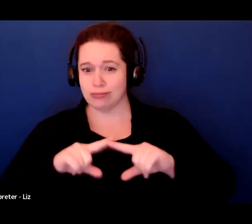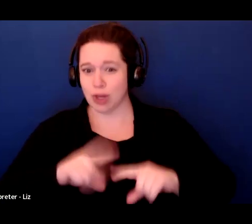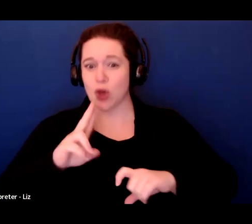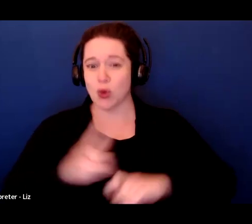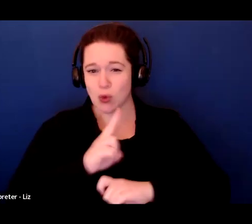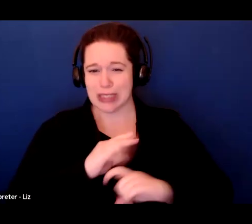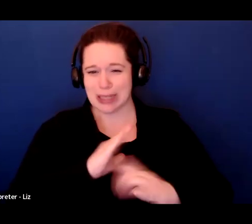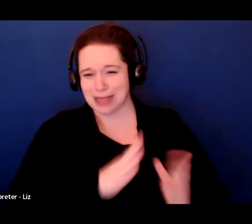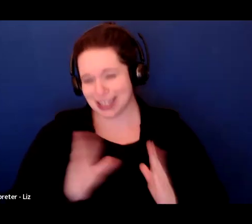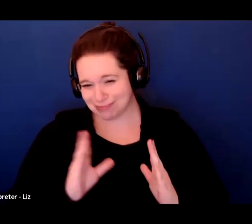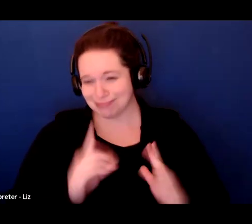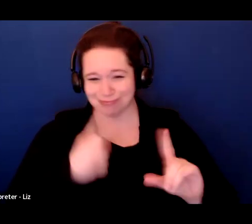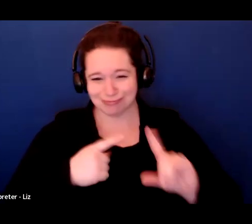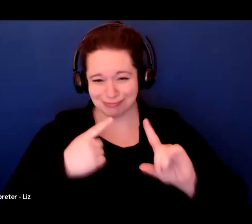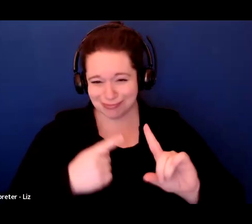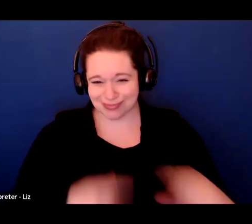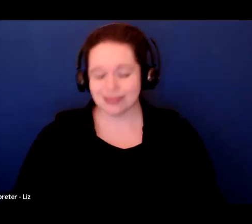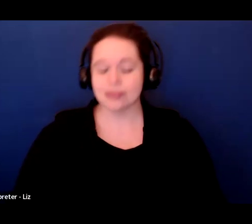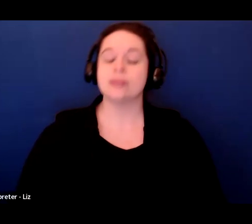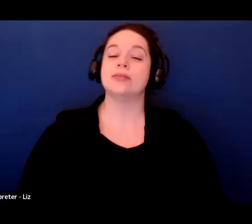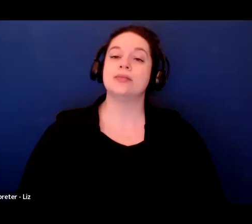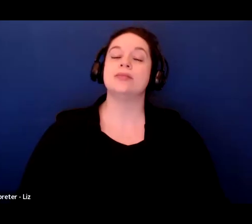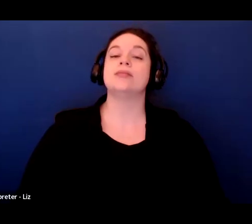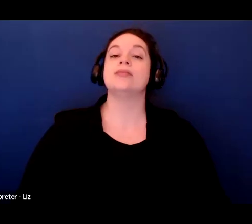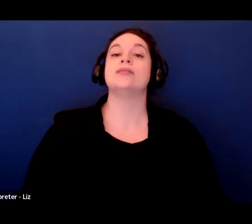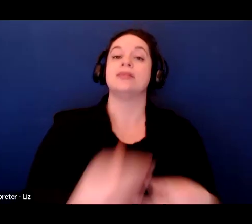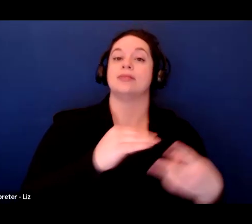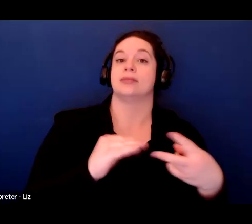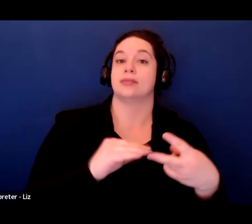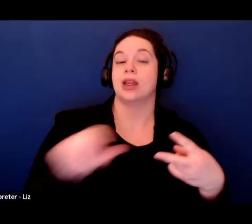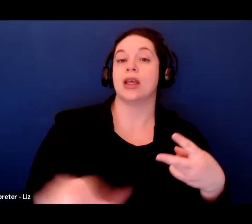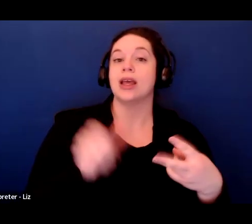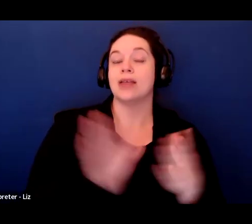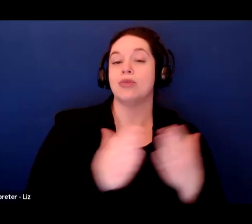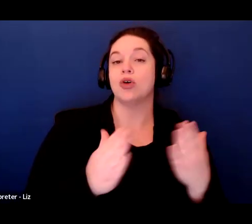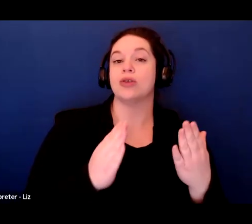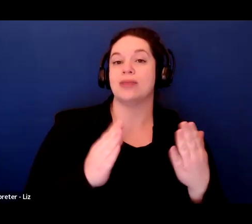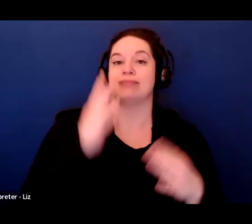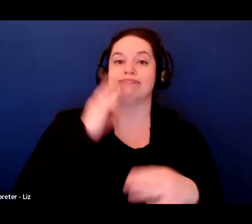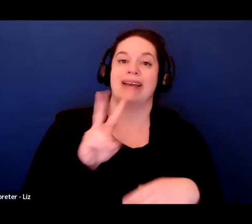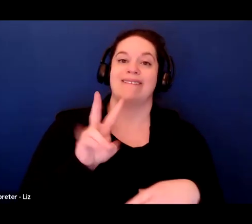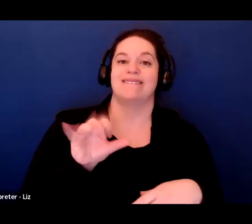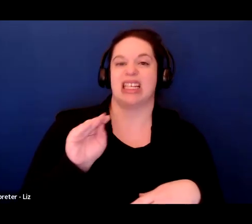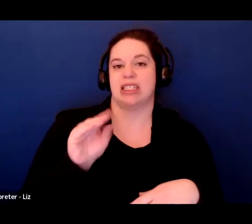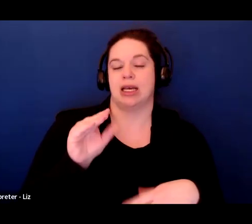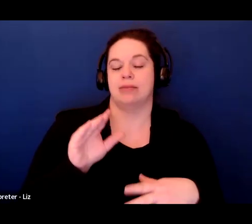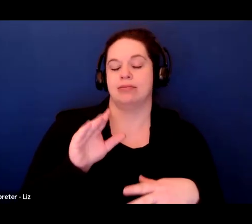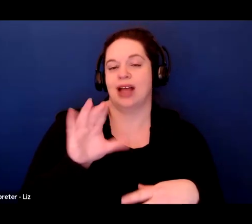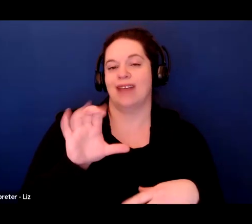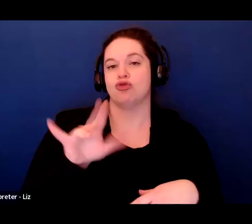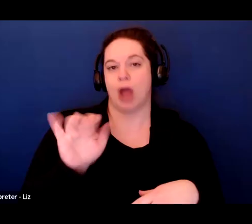exactly what you need to think about. There's also a booklet about being a victim of a crime, which is another one that's a really good booklet to